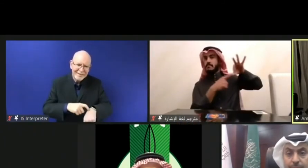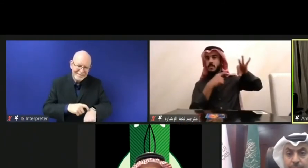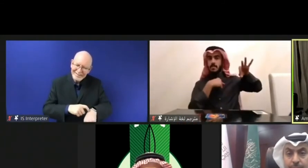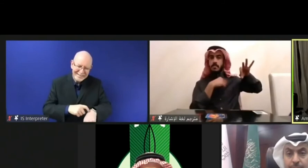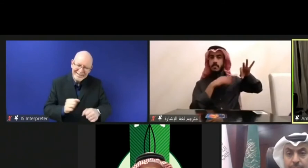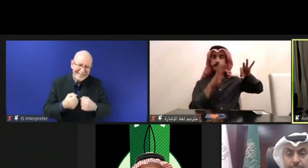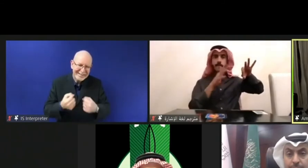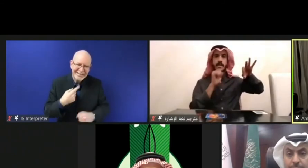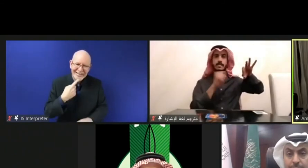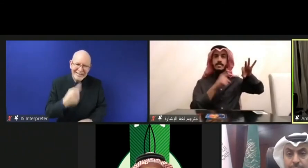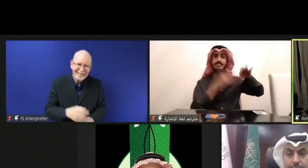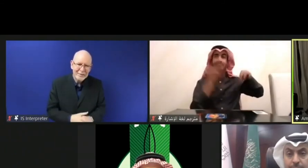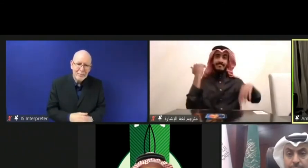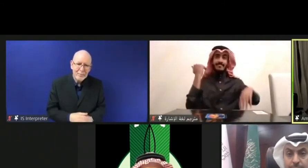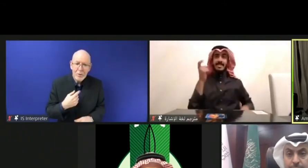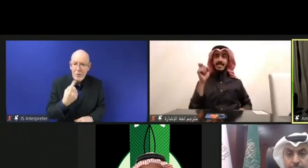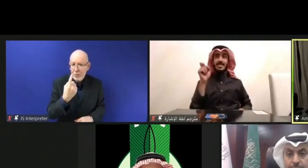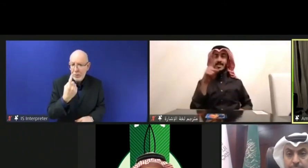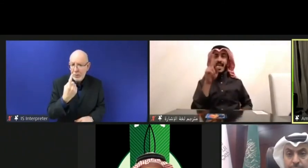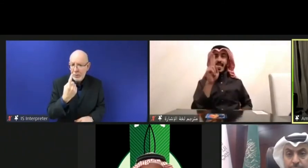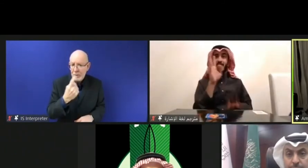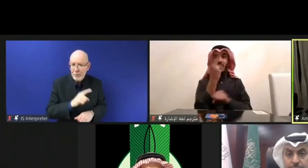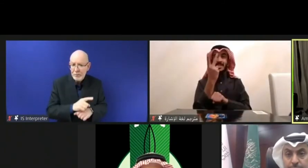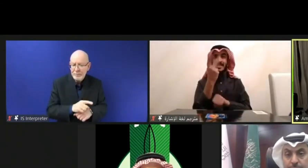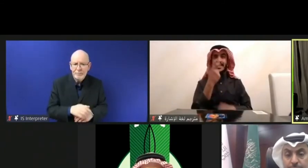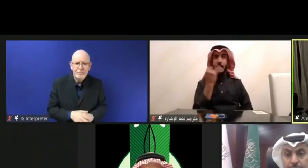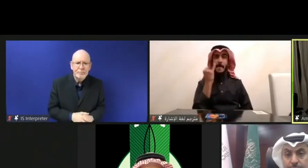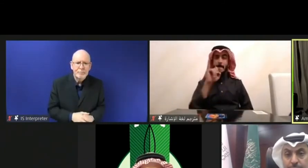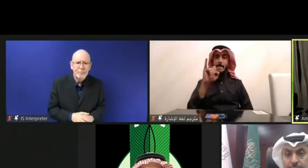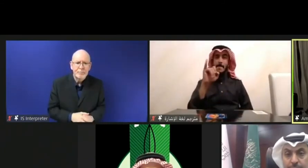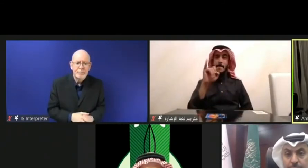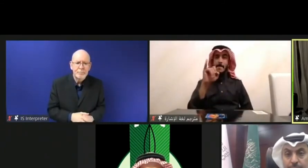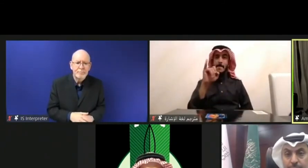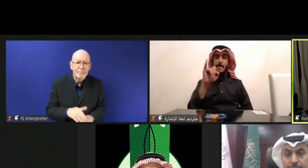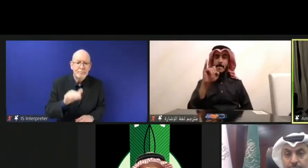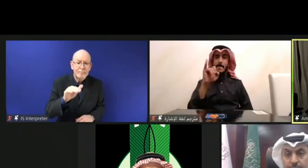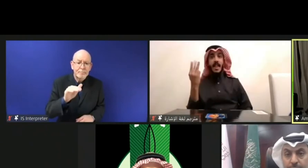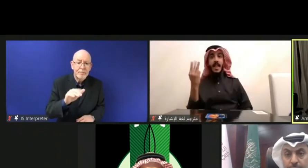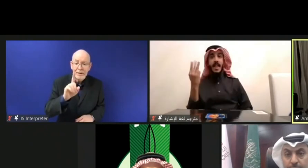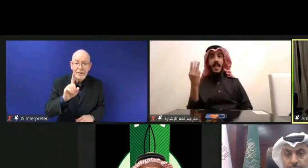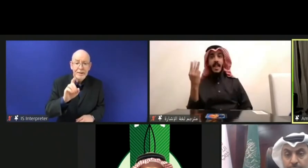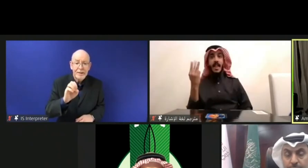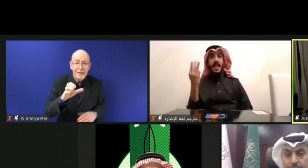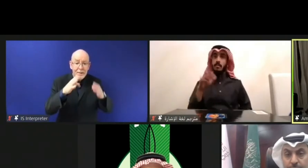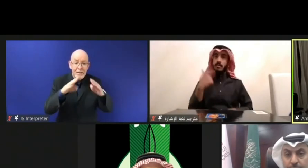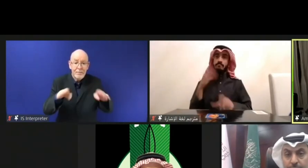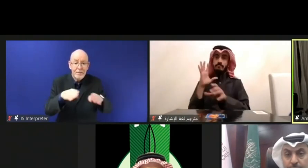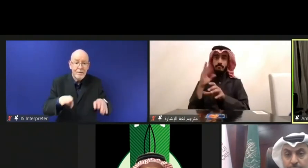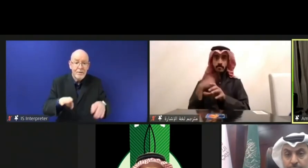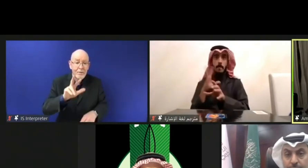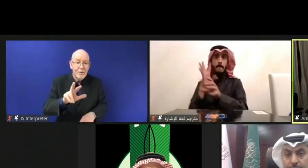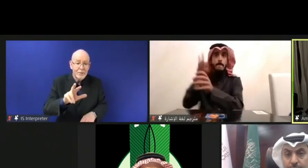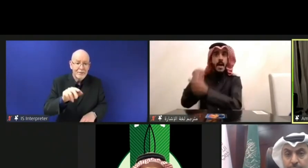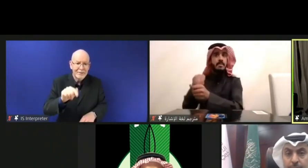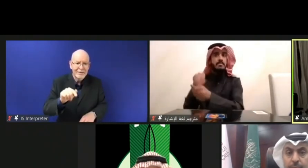December 3rd, which is the Day of Disability, as you know, we participated in an international program called Purple Light